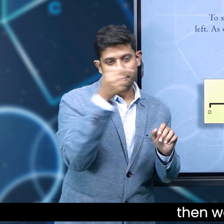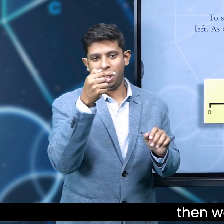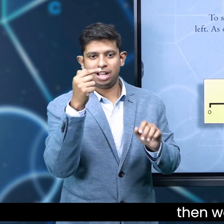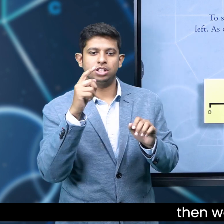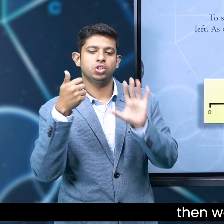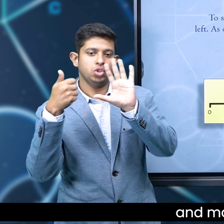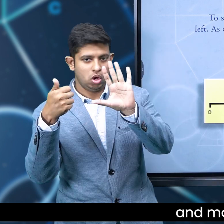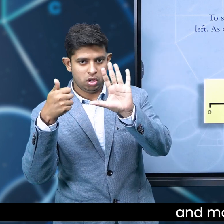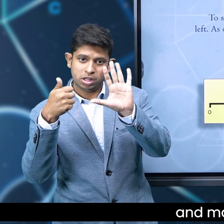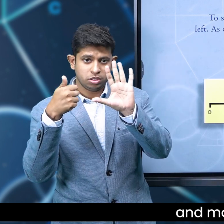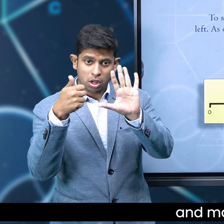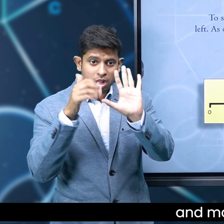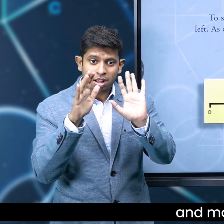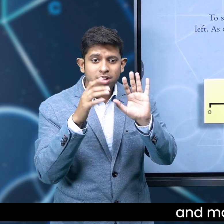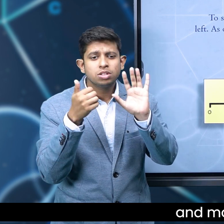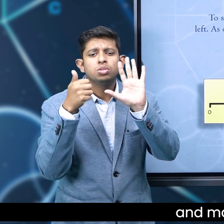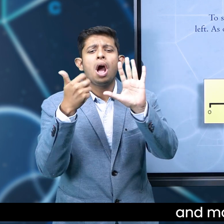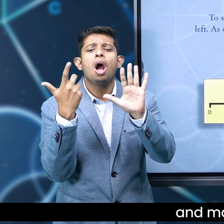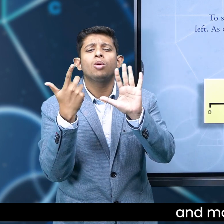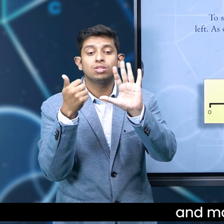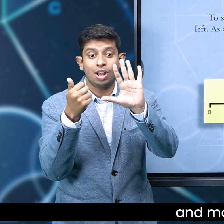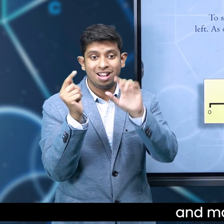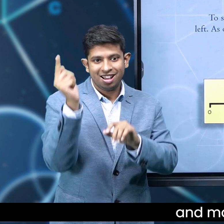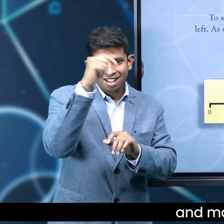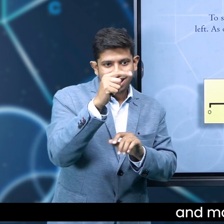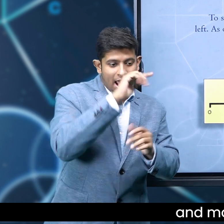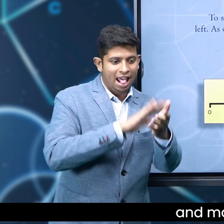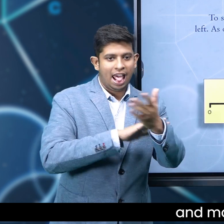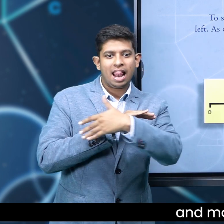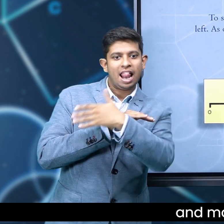from 10 and make 6 jumps to the left.